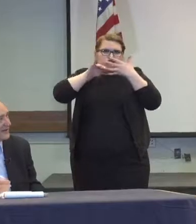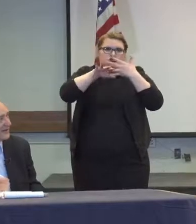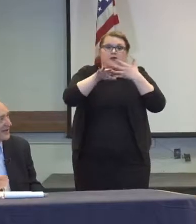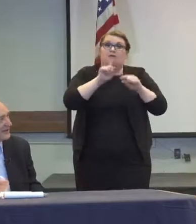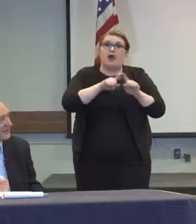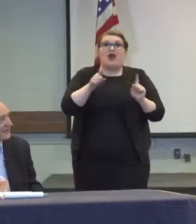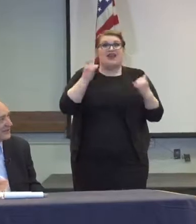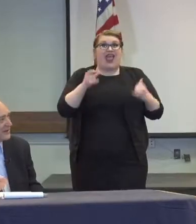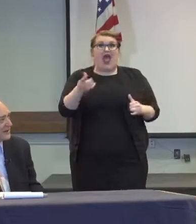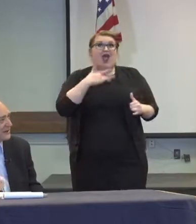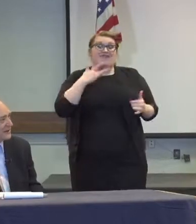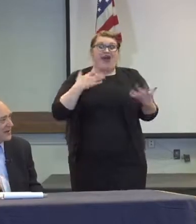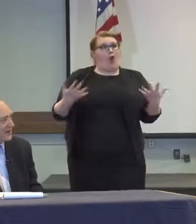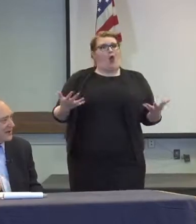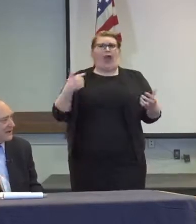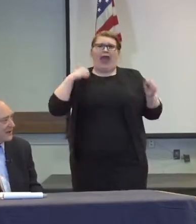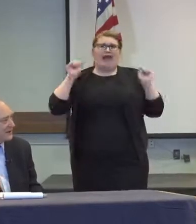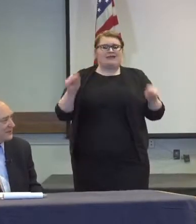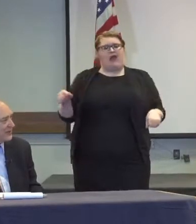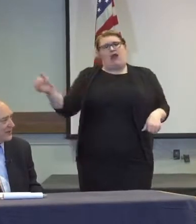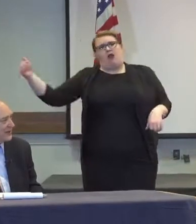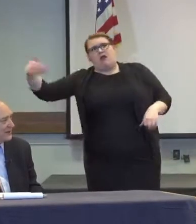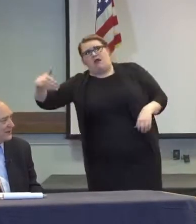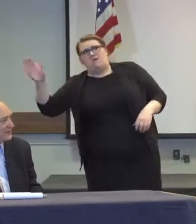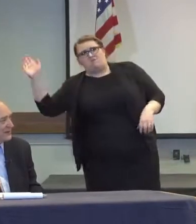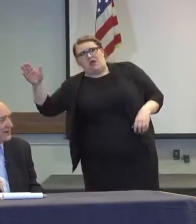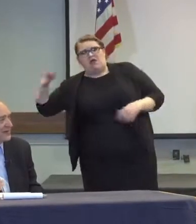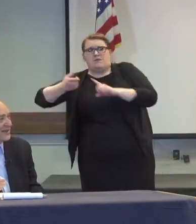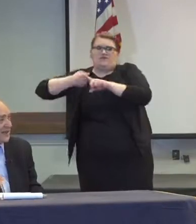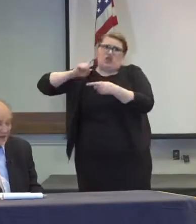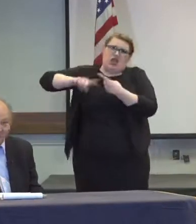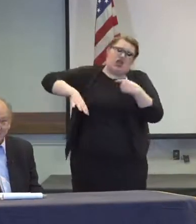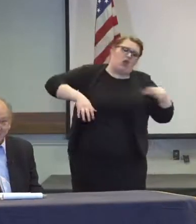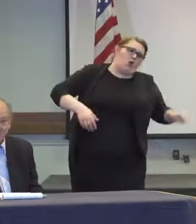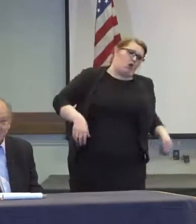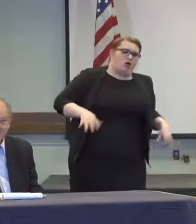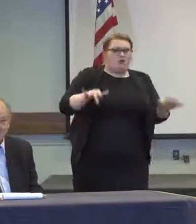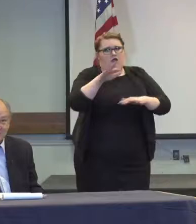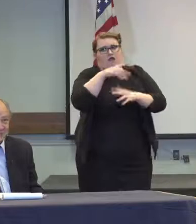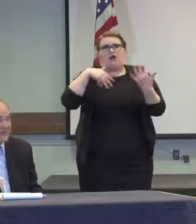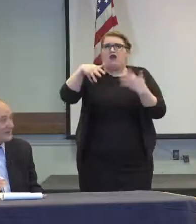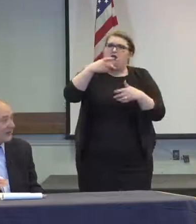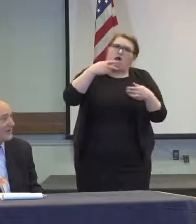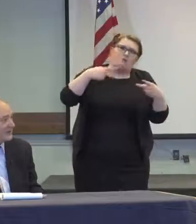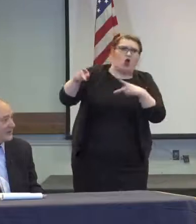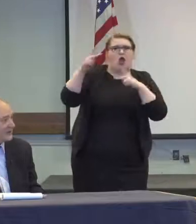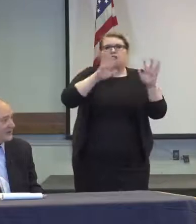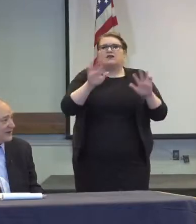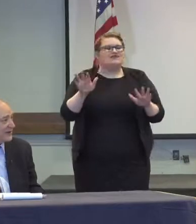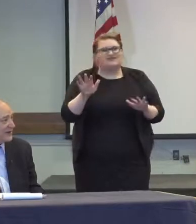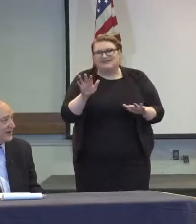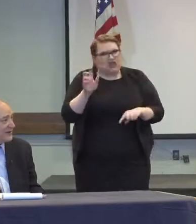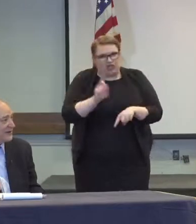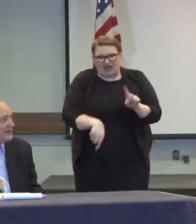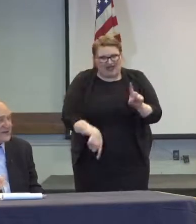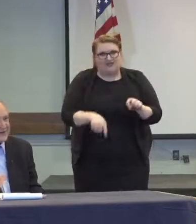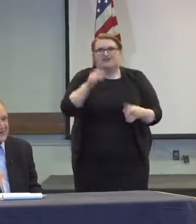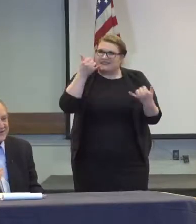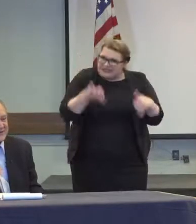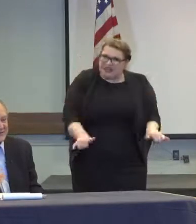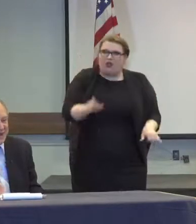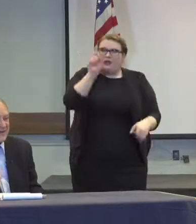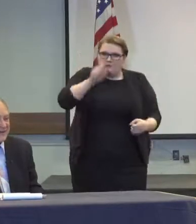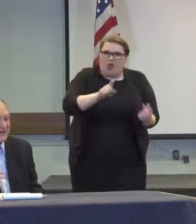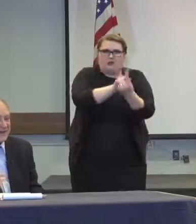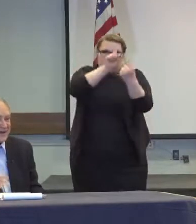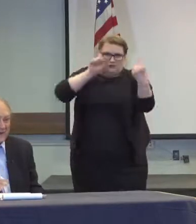to think now you can, you know, put your arm around your buddies walking down the street and have that conversation other than 6 feet away, because it